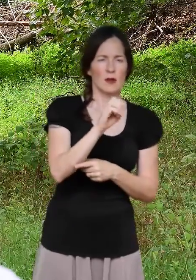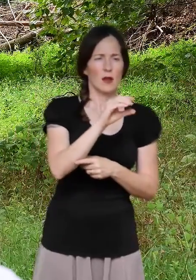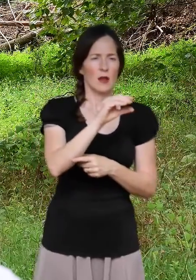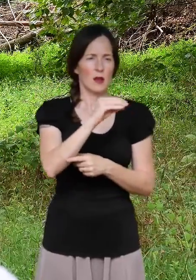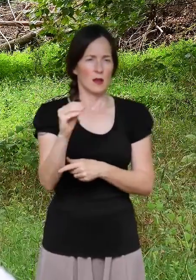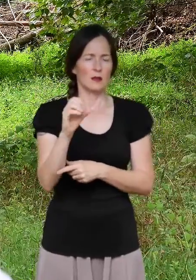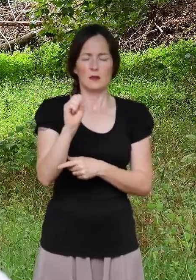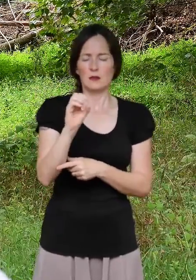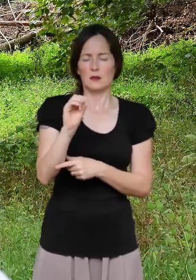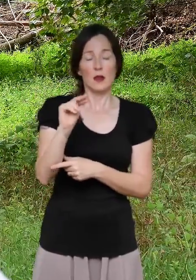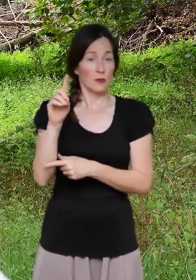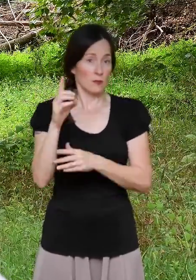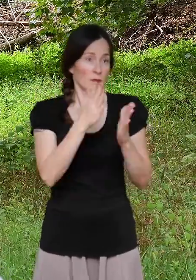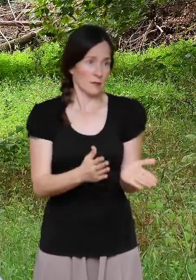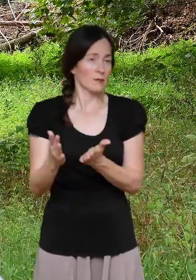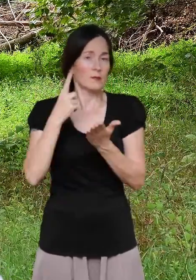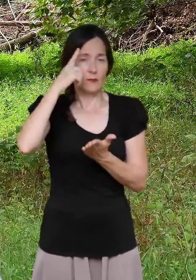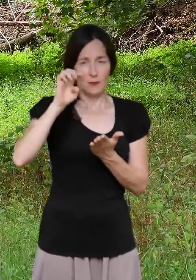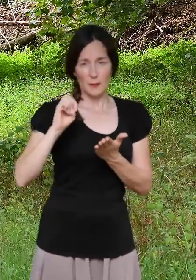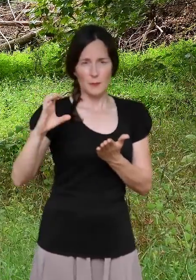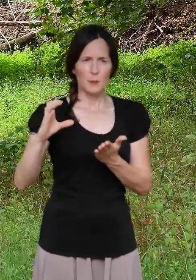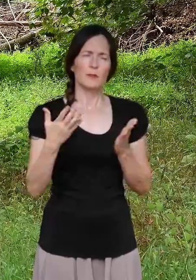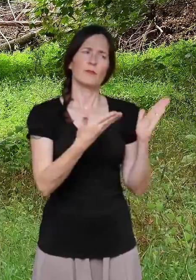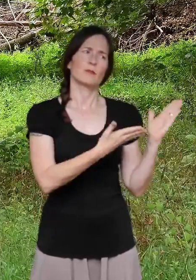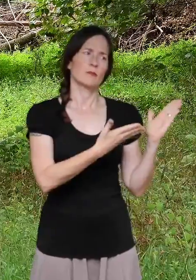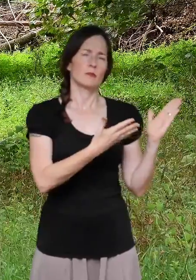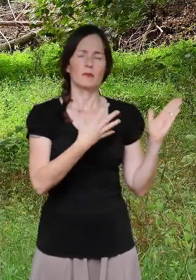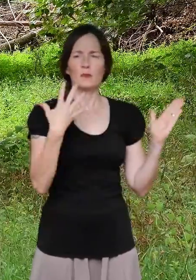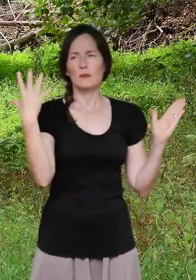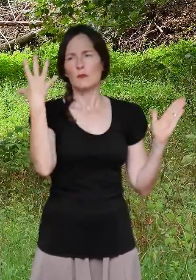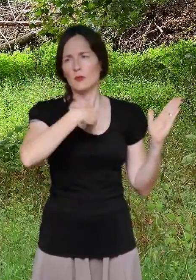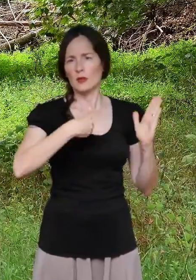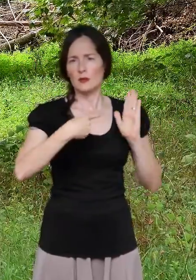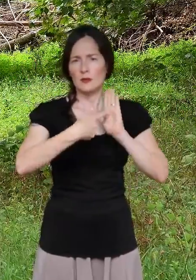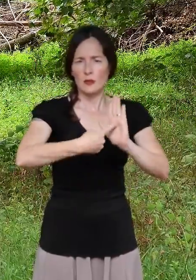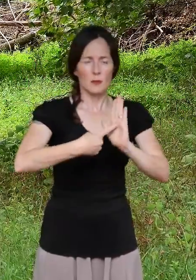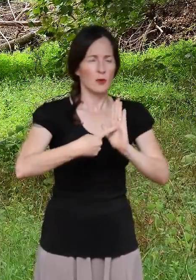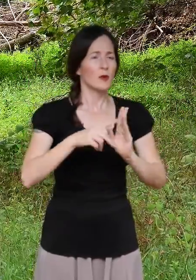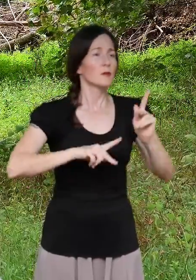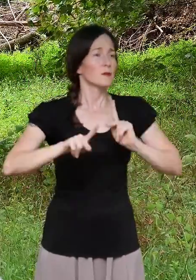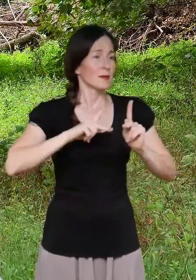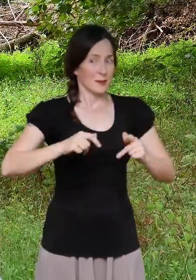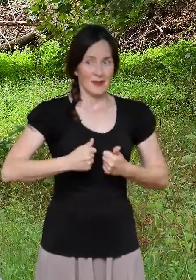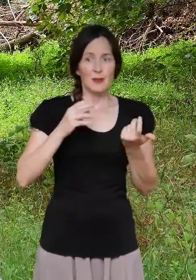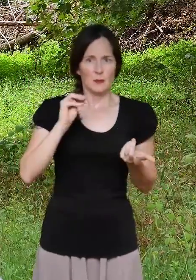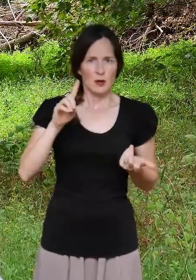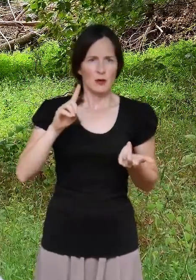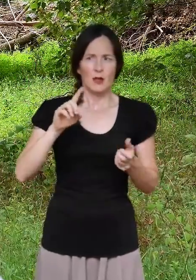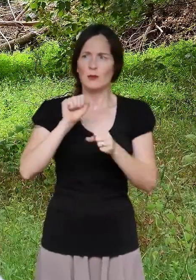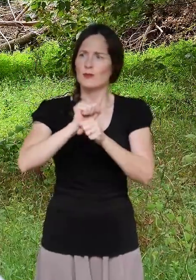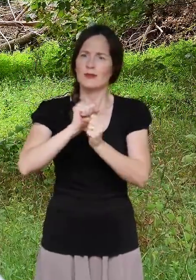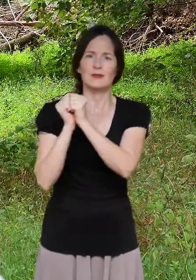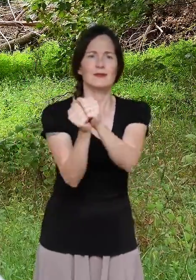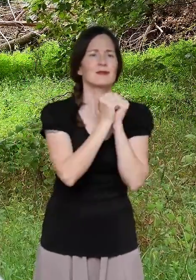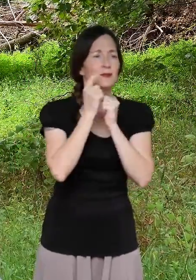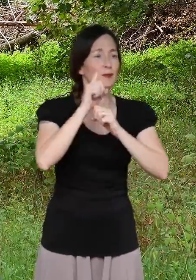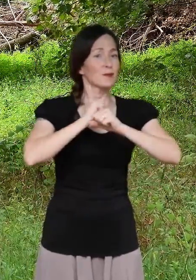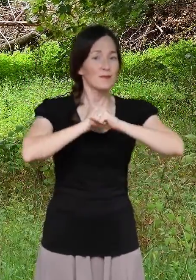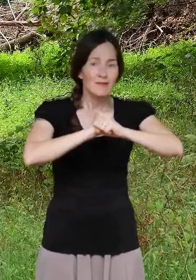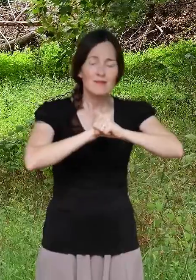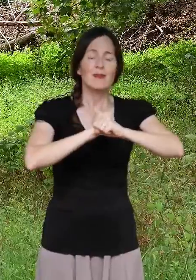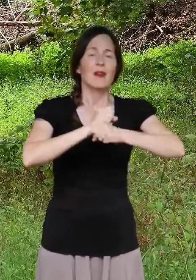City, is a shining example of Marylanders working together to protect our communities and our local